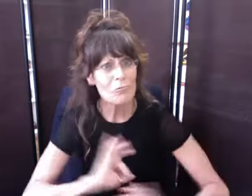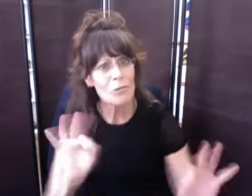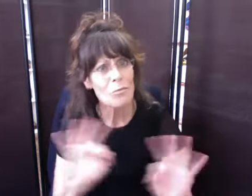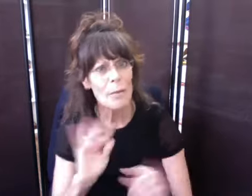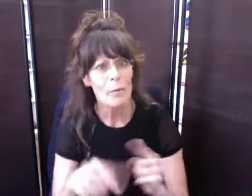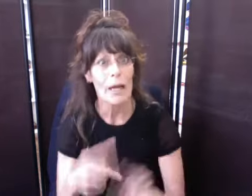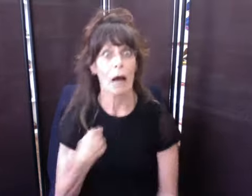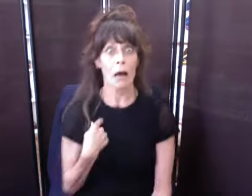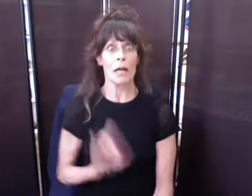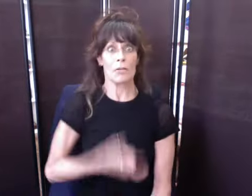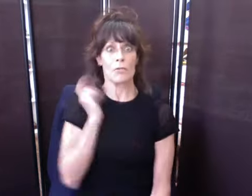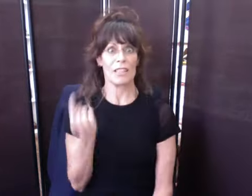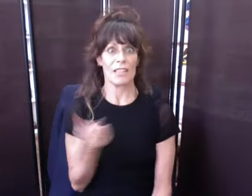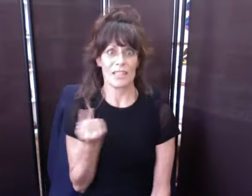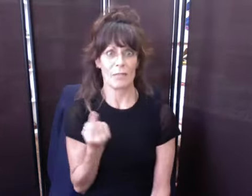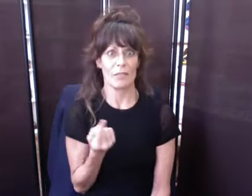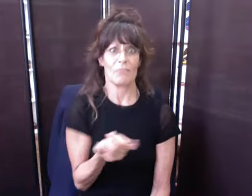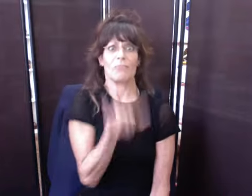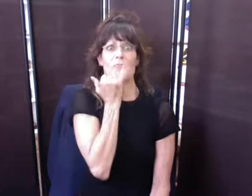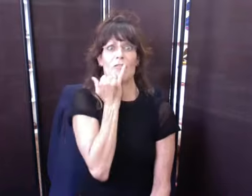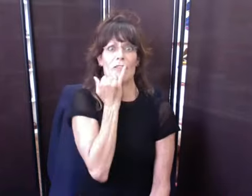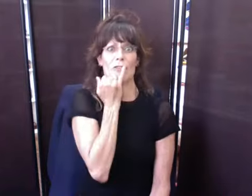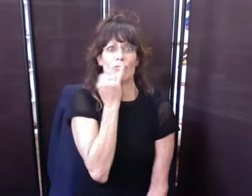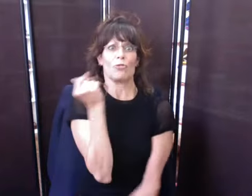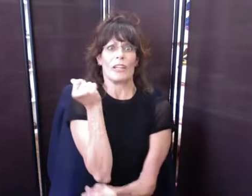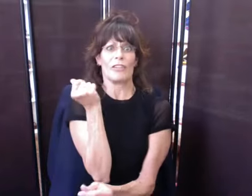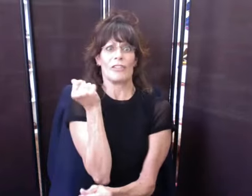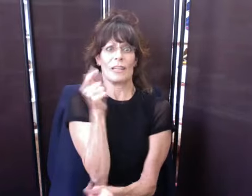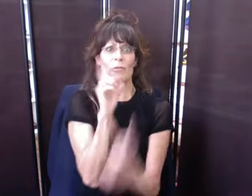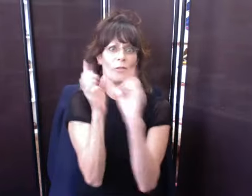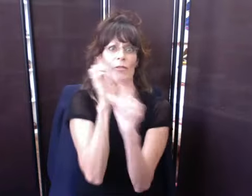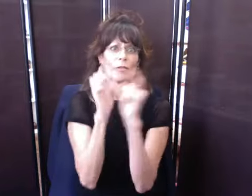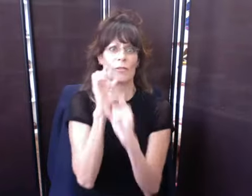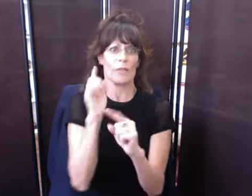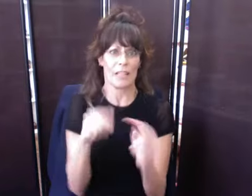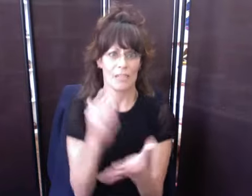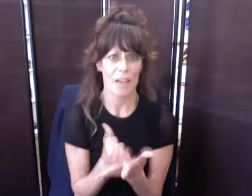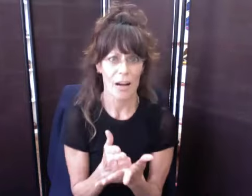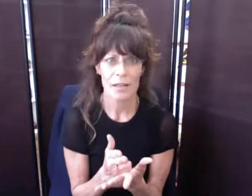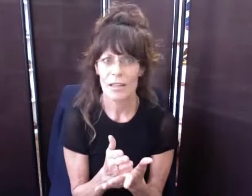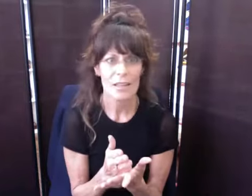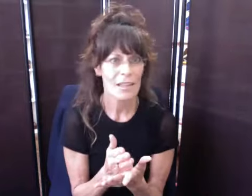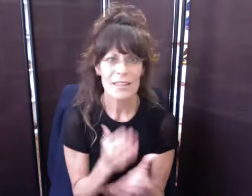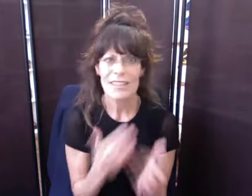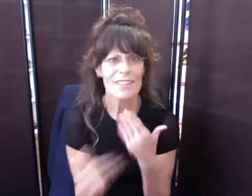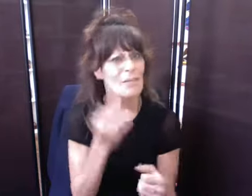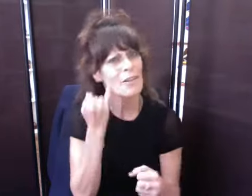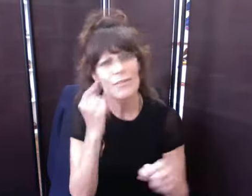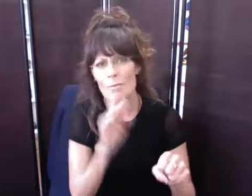triggers something physiological in me, and I'm off to the races. No matter who I've promised that I won't do that again.